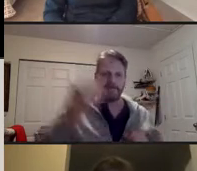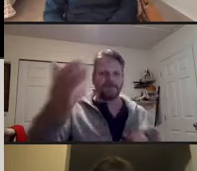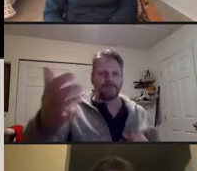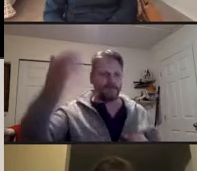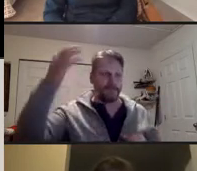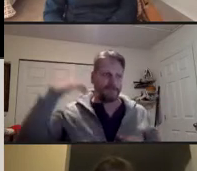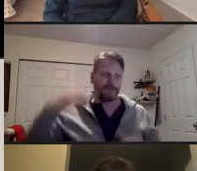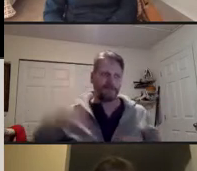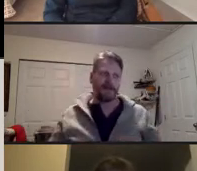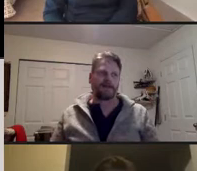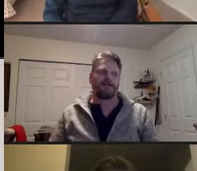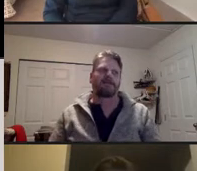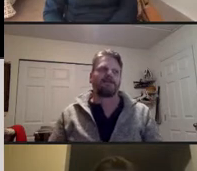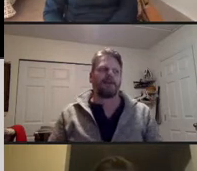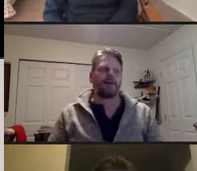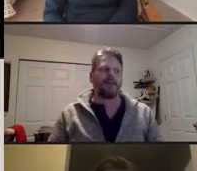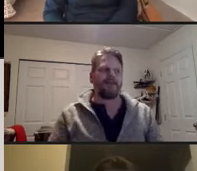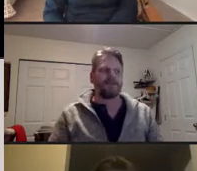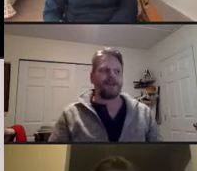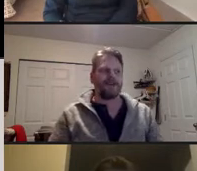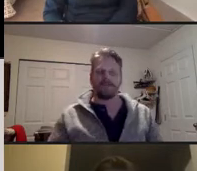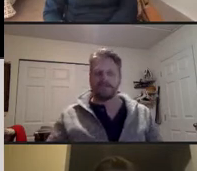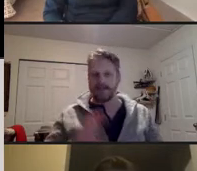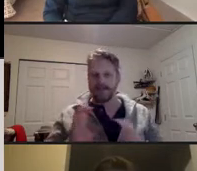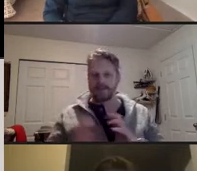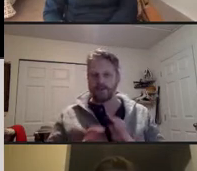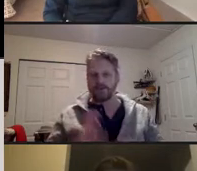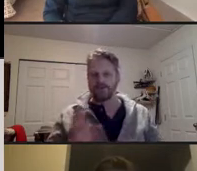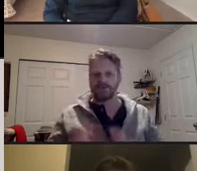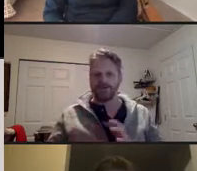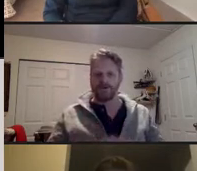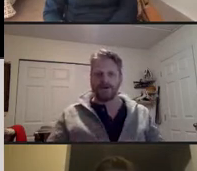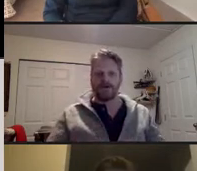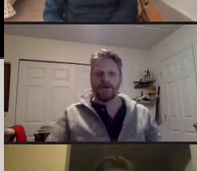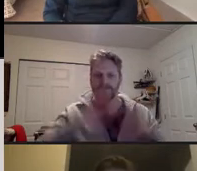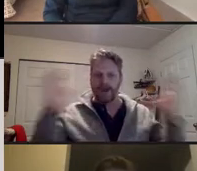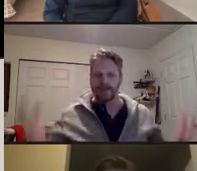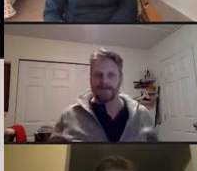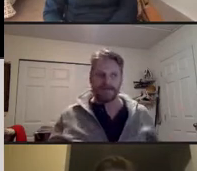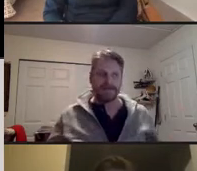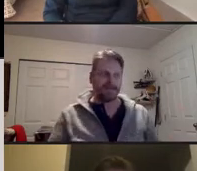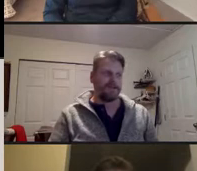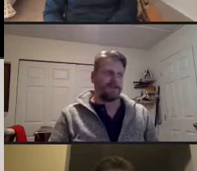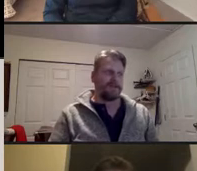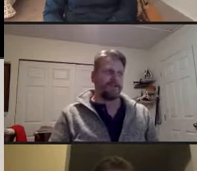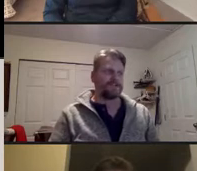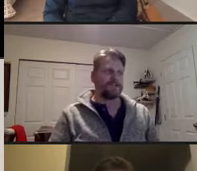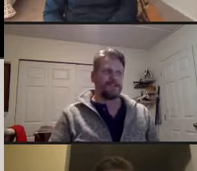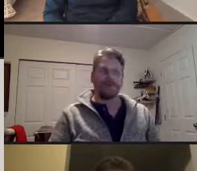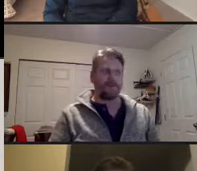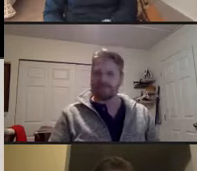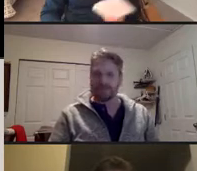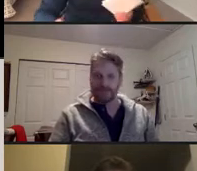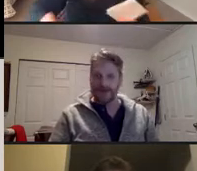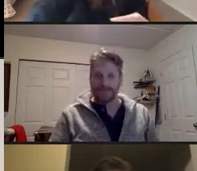the other, maybe from the front, maybe from the back, and then try and see how that's going to work into our environment of the ski hill, which